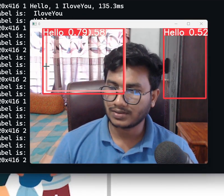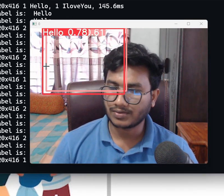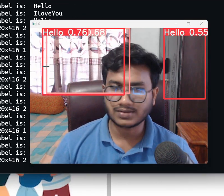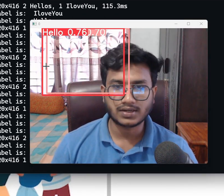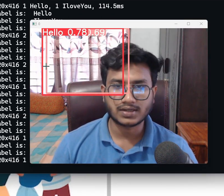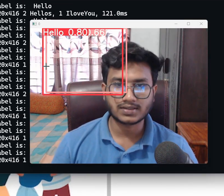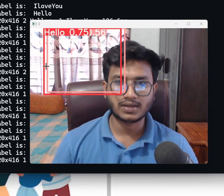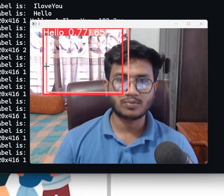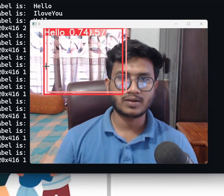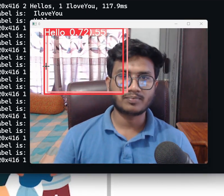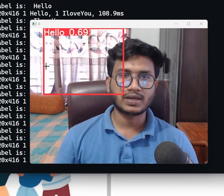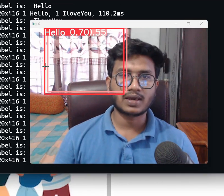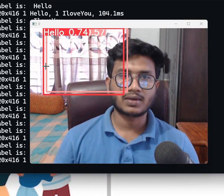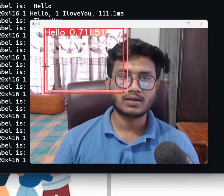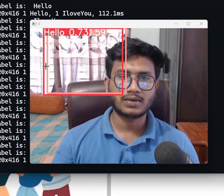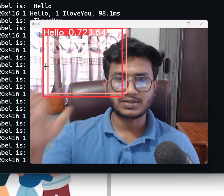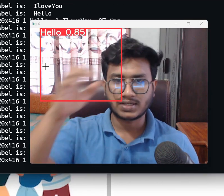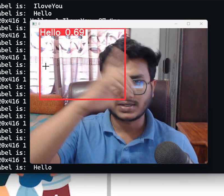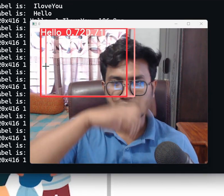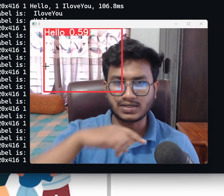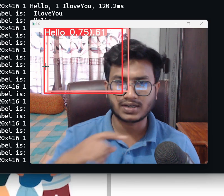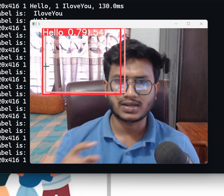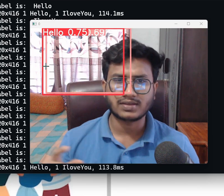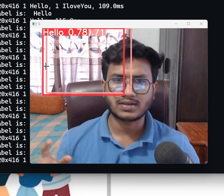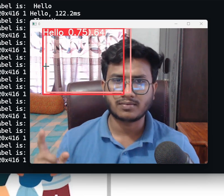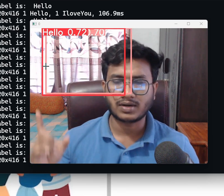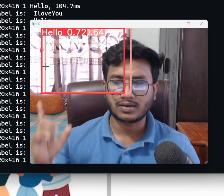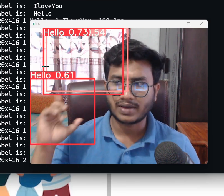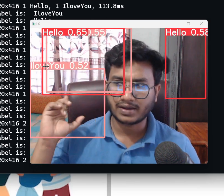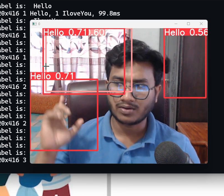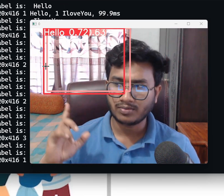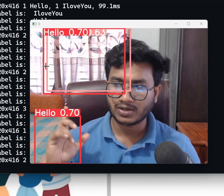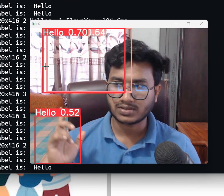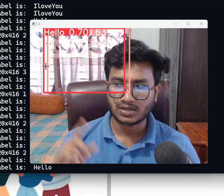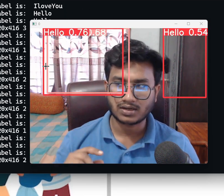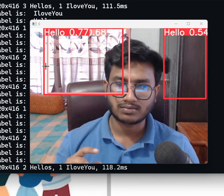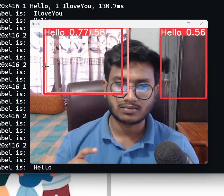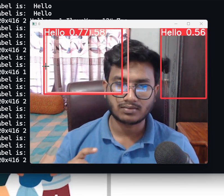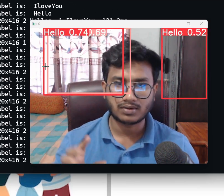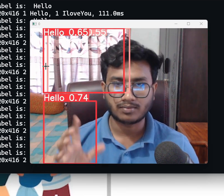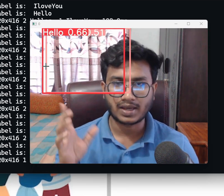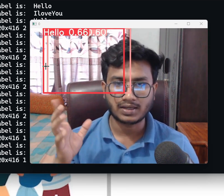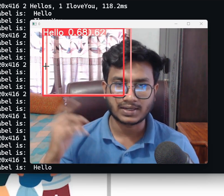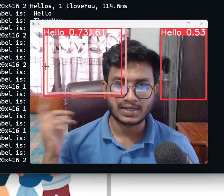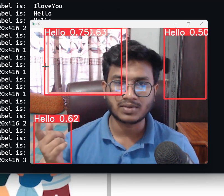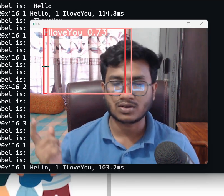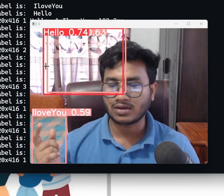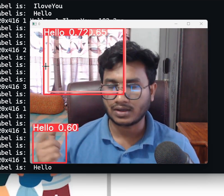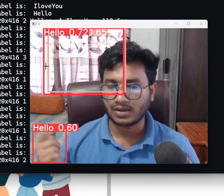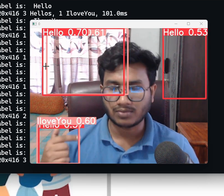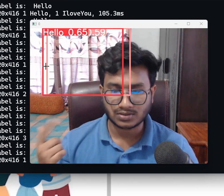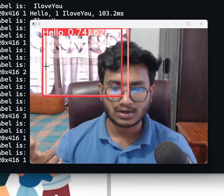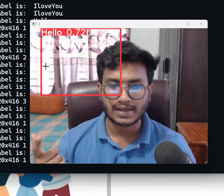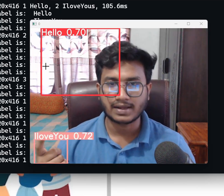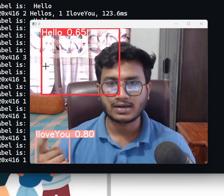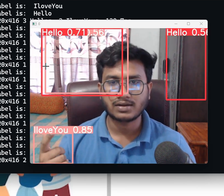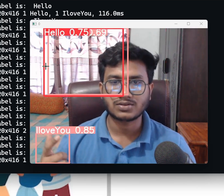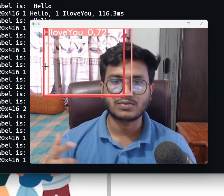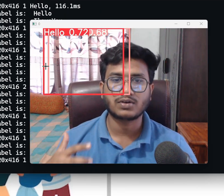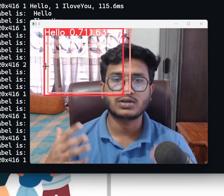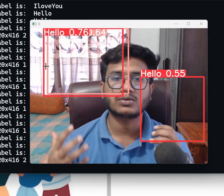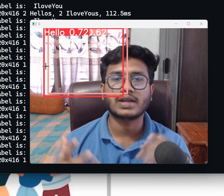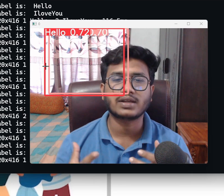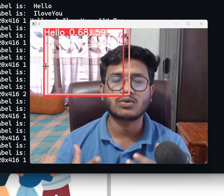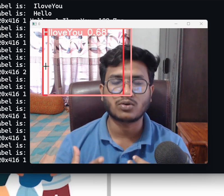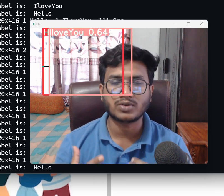So guys, you can see it has again opened up my camera, but still it is detecting some background because my training image was not like that. So